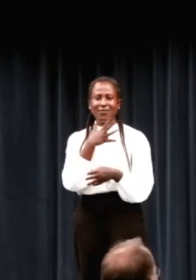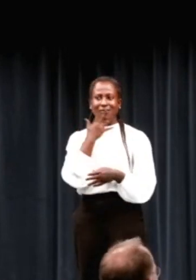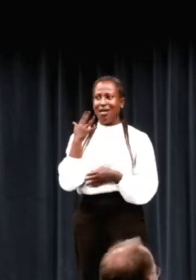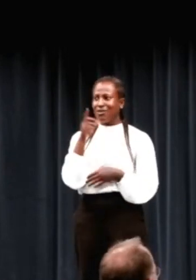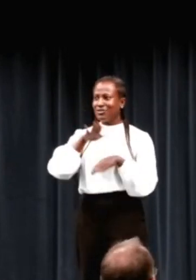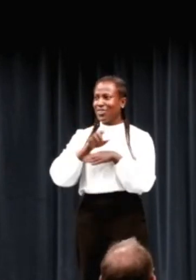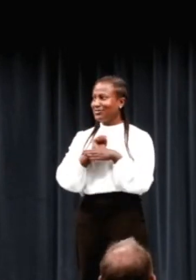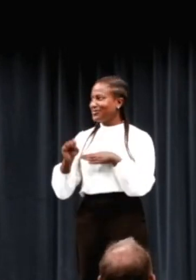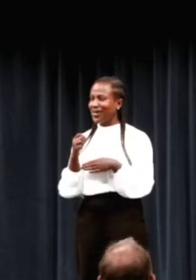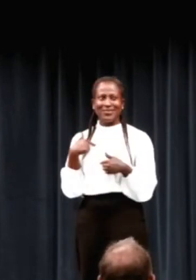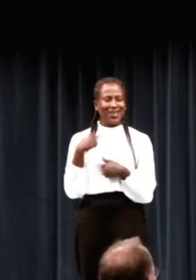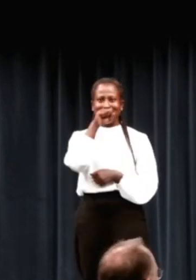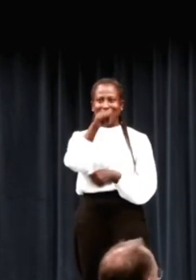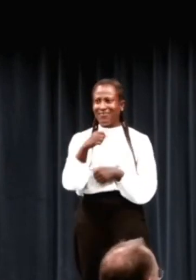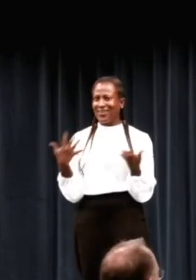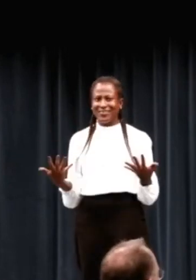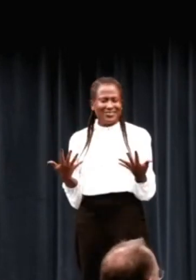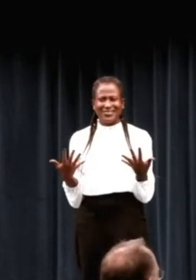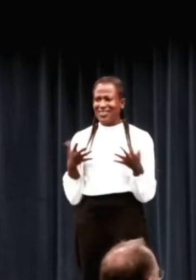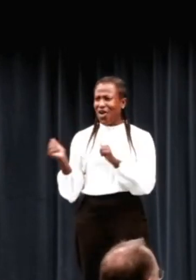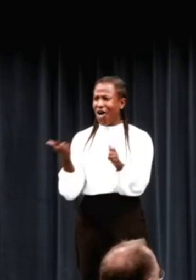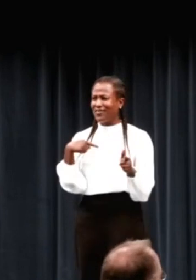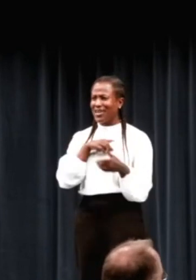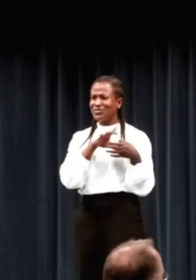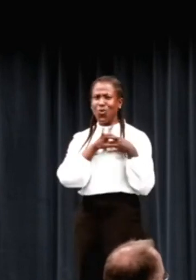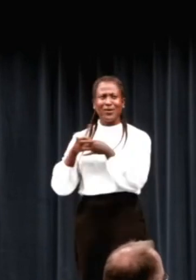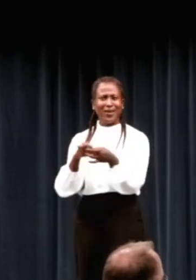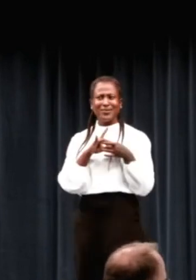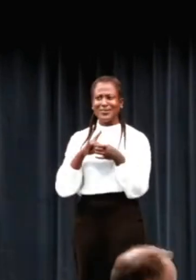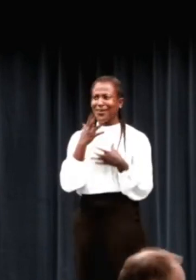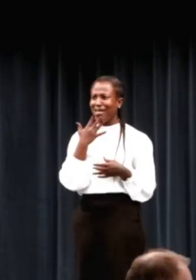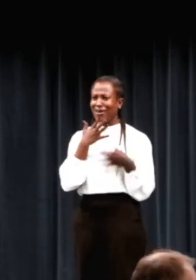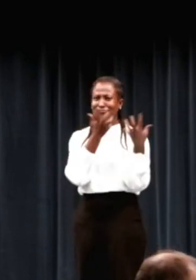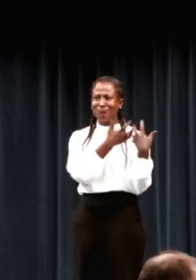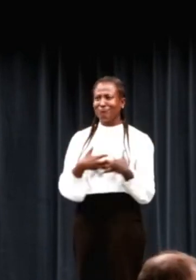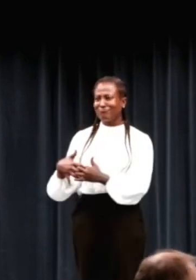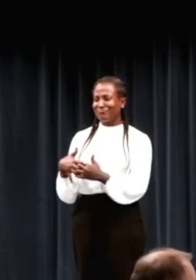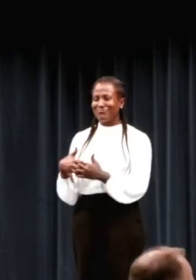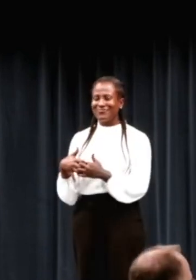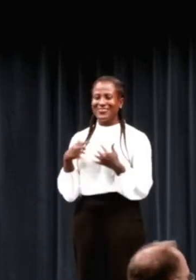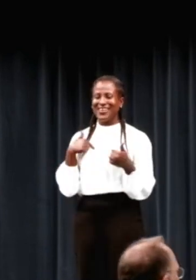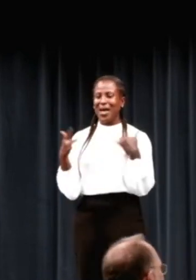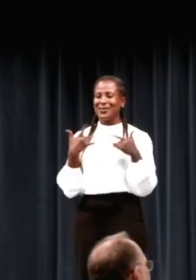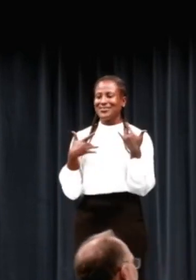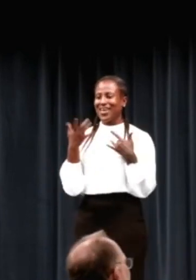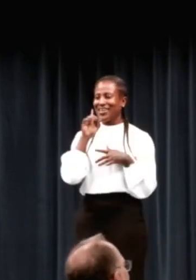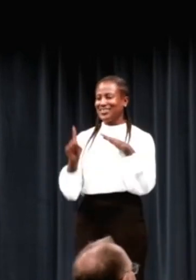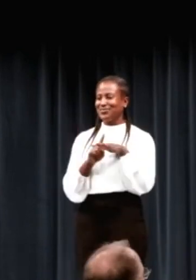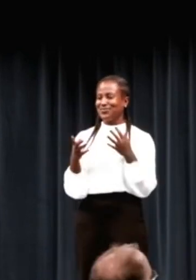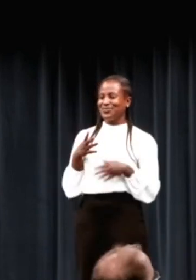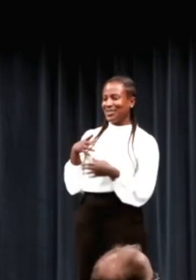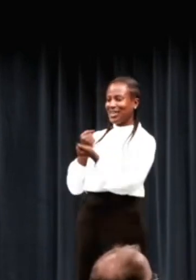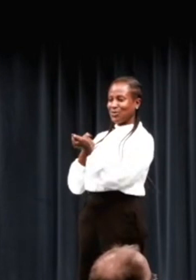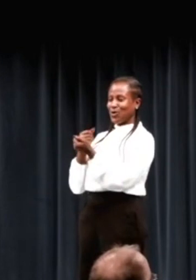I just could not resist saying that. I like somehow all of us coordinated. But I am delighted to be here speaking on behalf of Peter